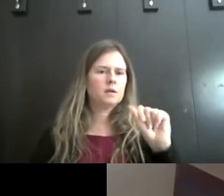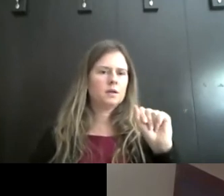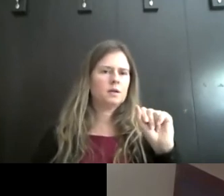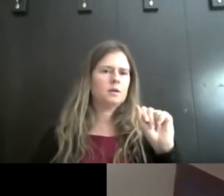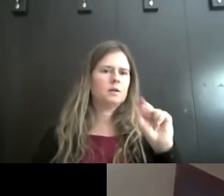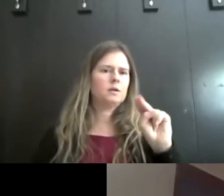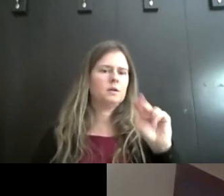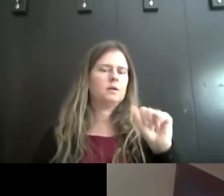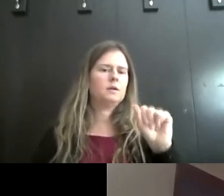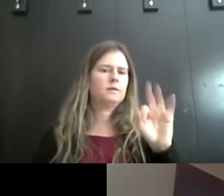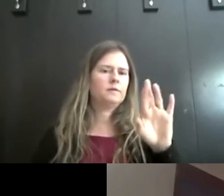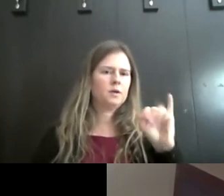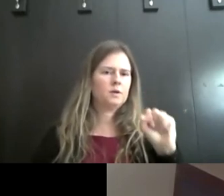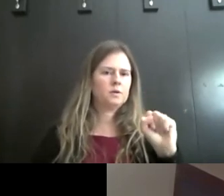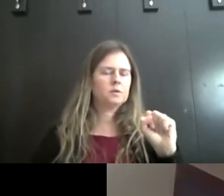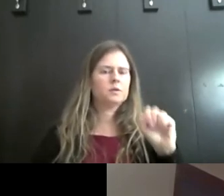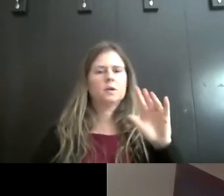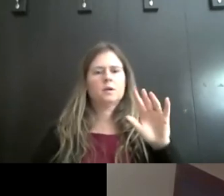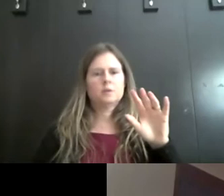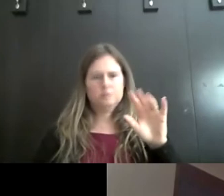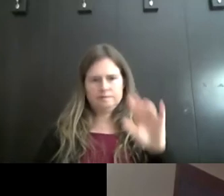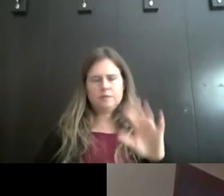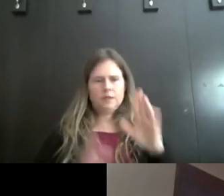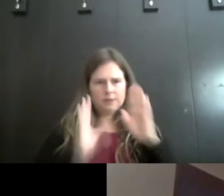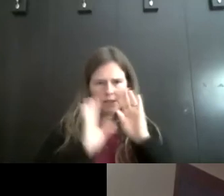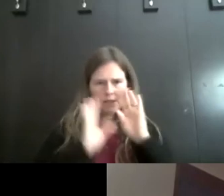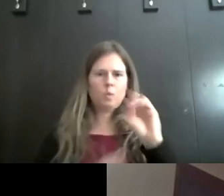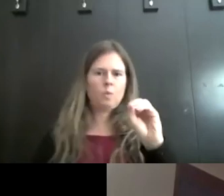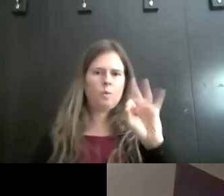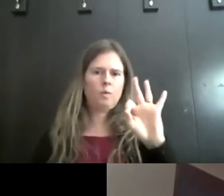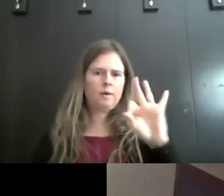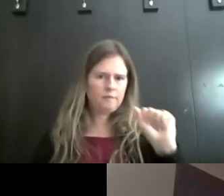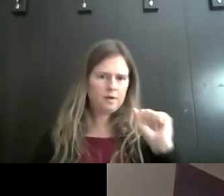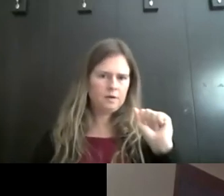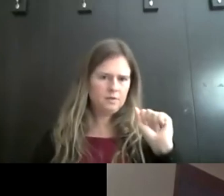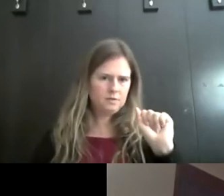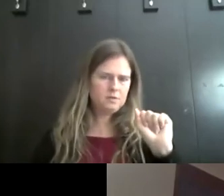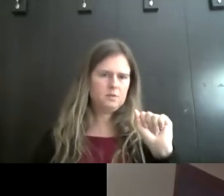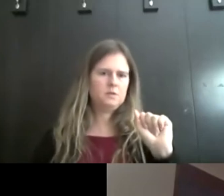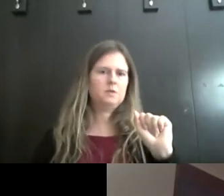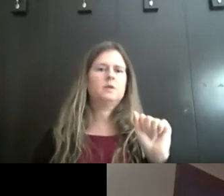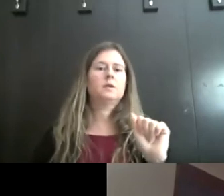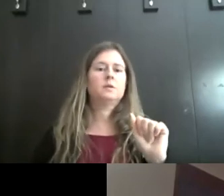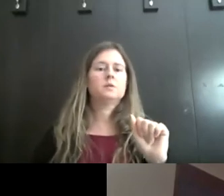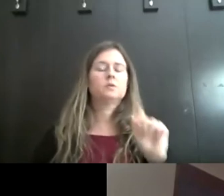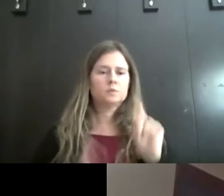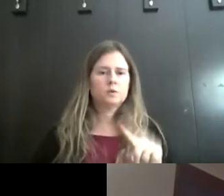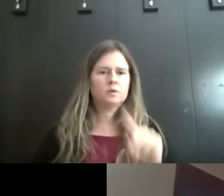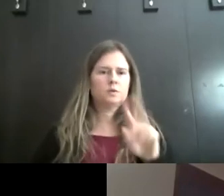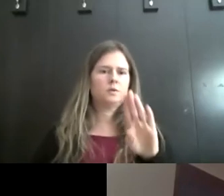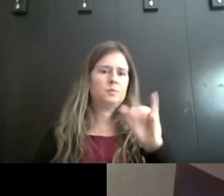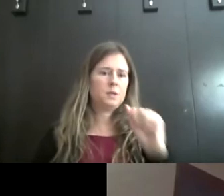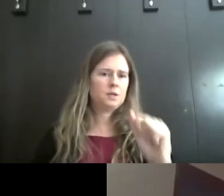Federal Acknowledgement, and it's with the Bureau of Indian Affairs. And you can go to the Bureau of Indian Affairs and